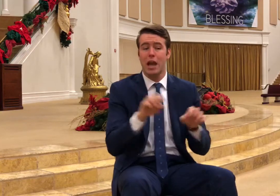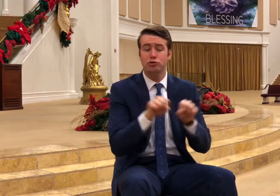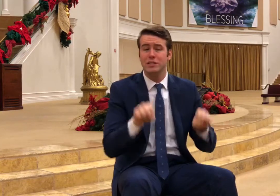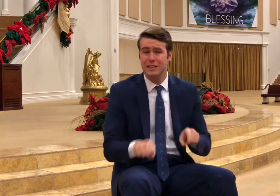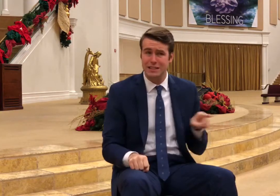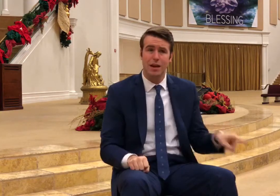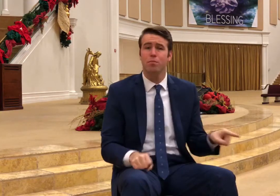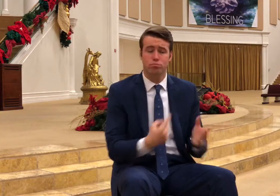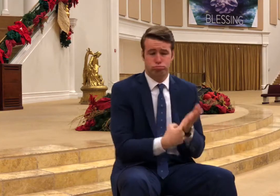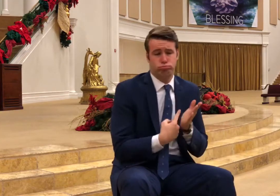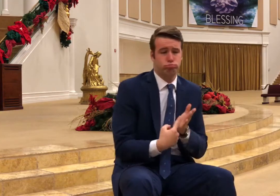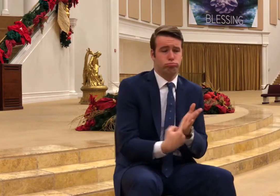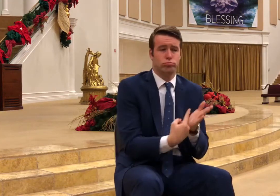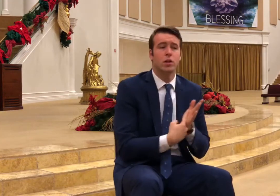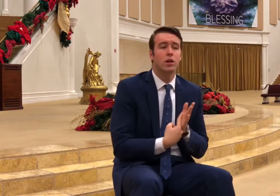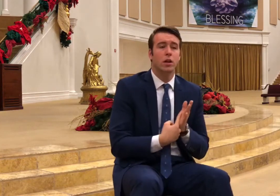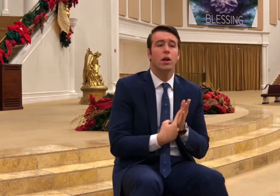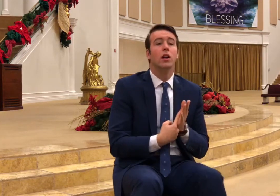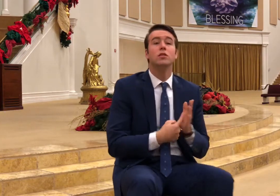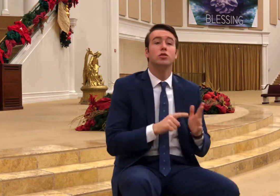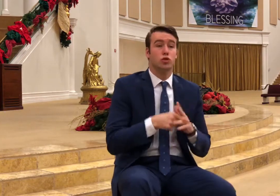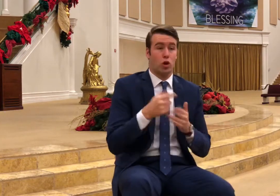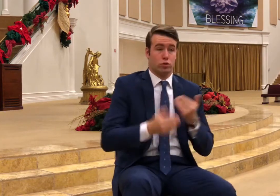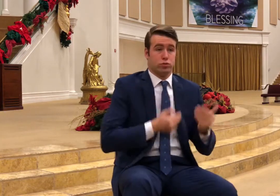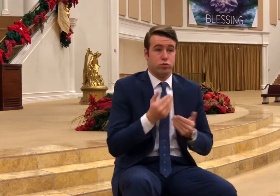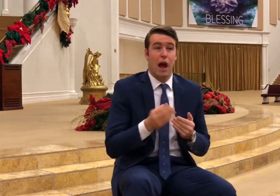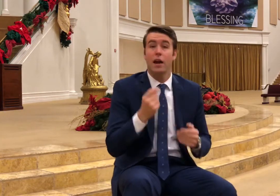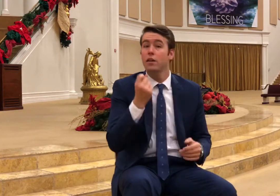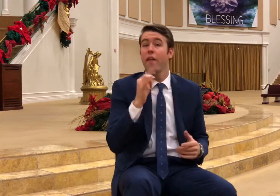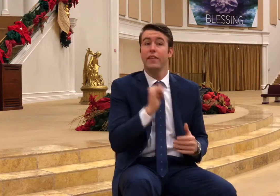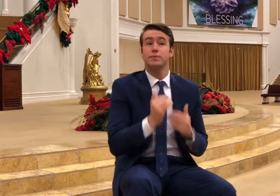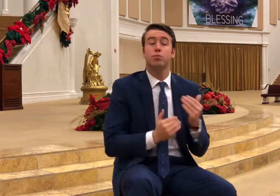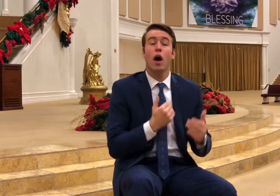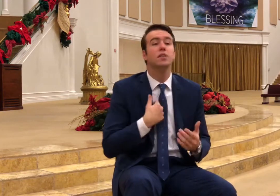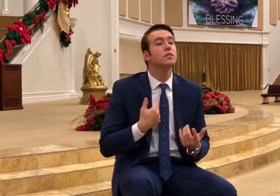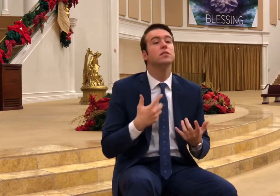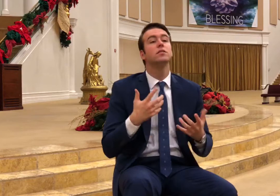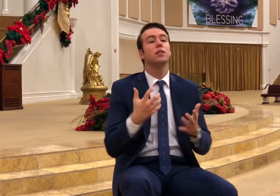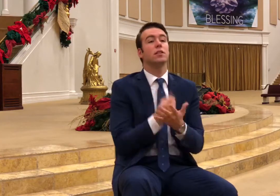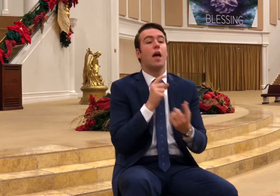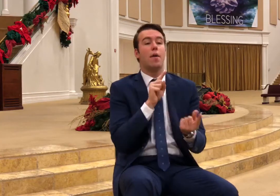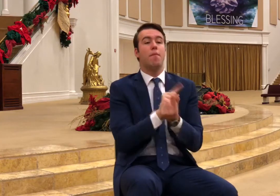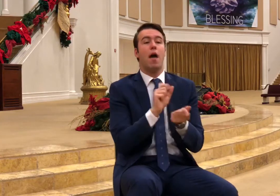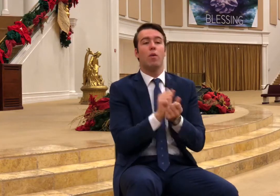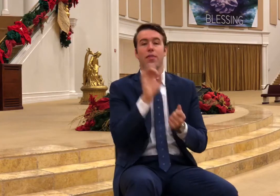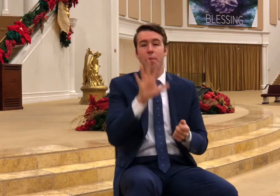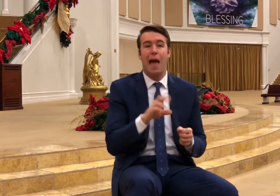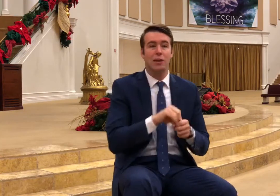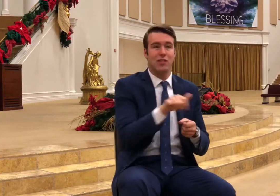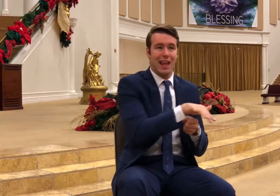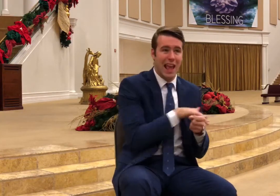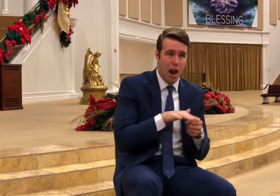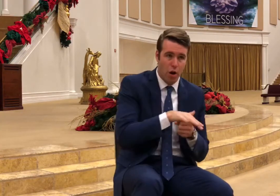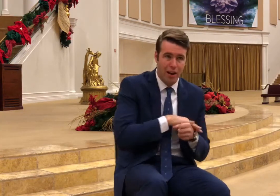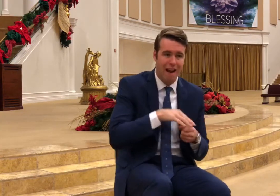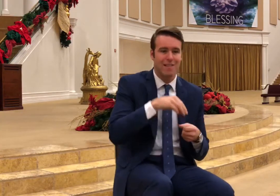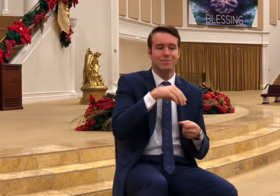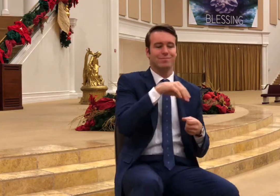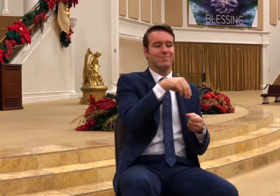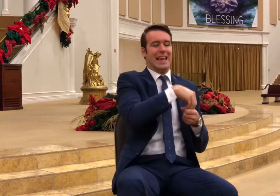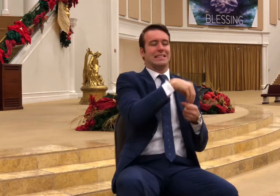system there. And this is moving forward. And in the process, I met with the pastors in the area, in the